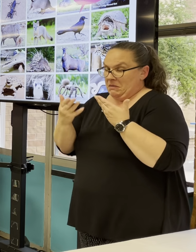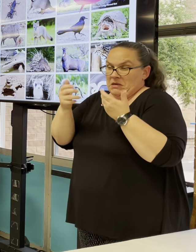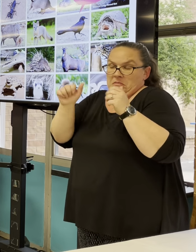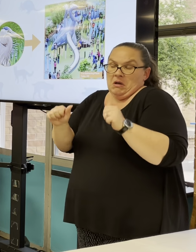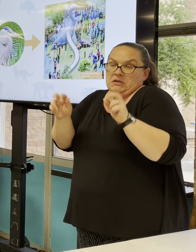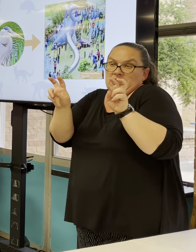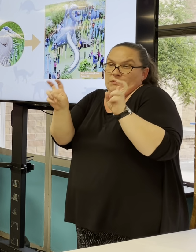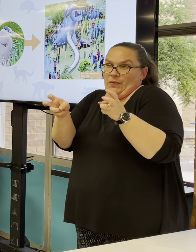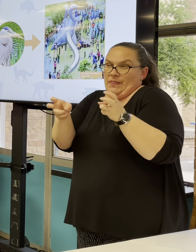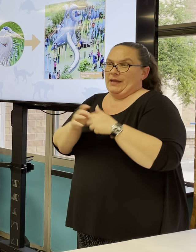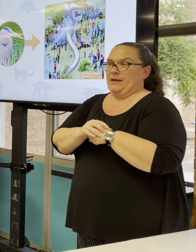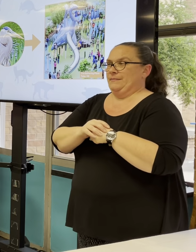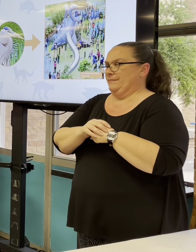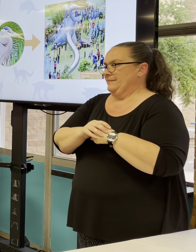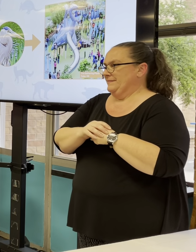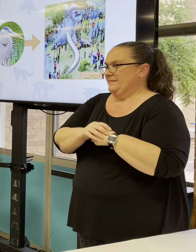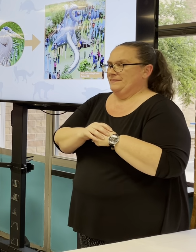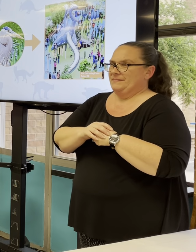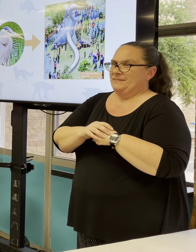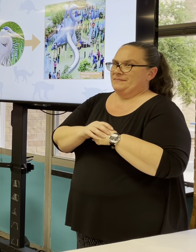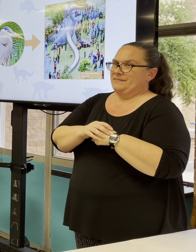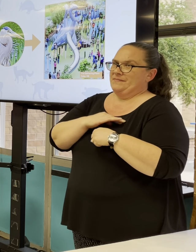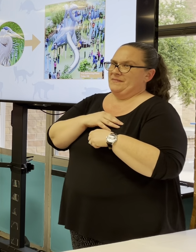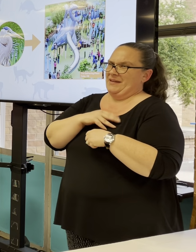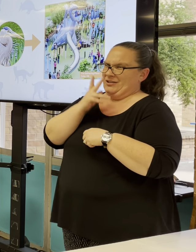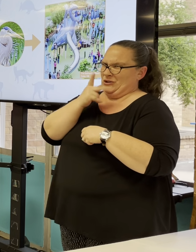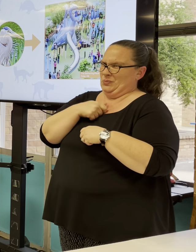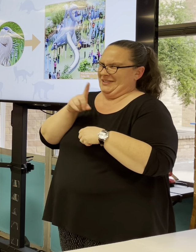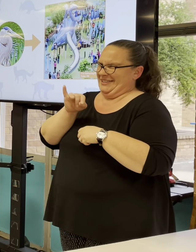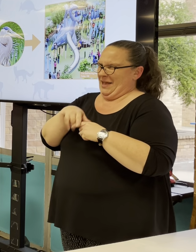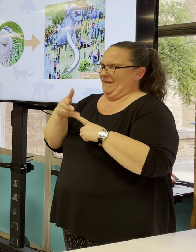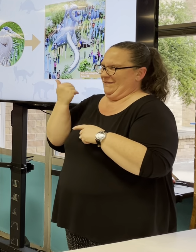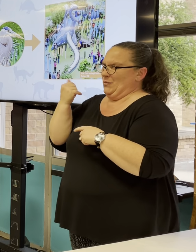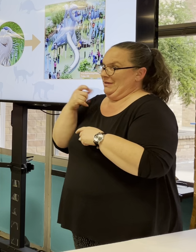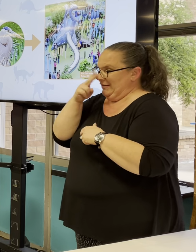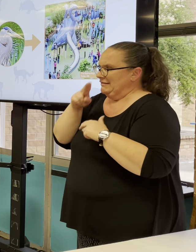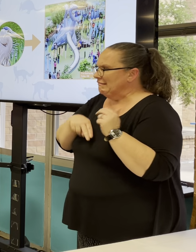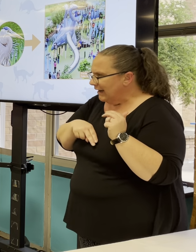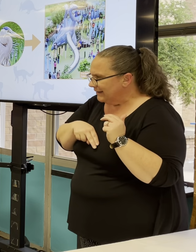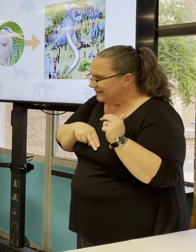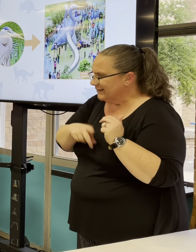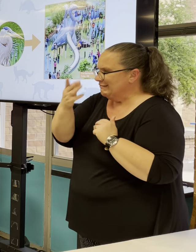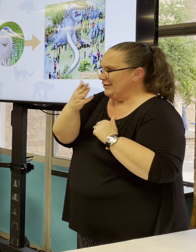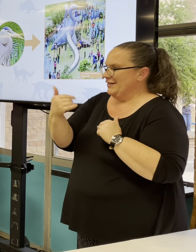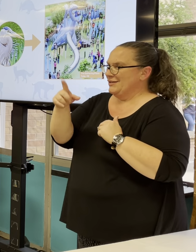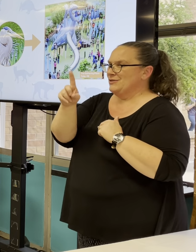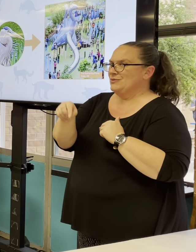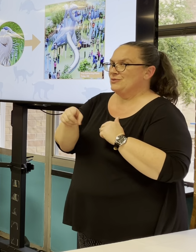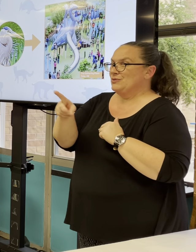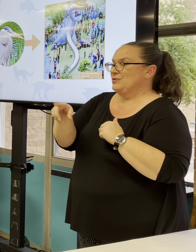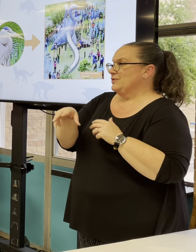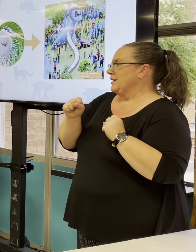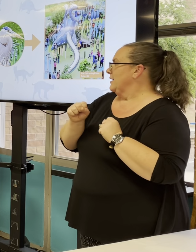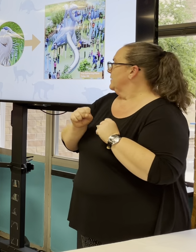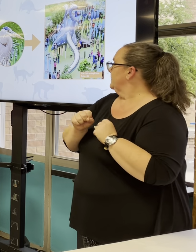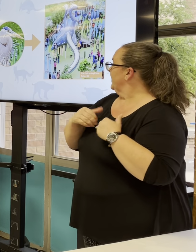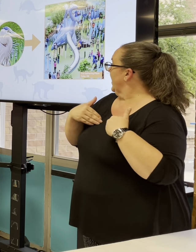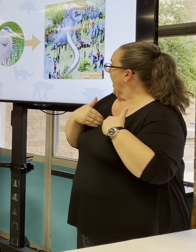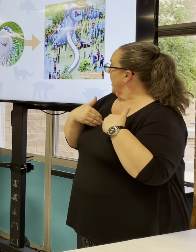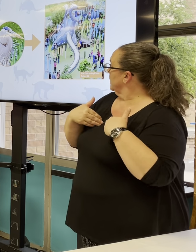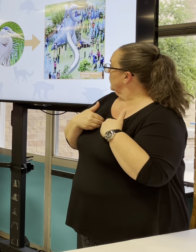theme. Now I'm cheating a little bit because we've done this before, and it's a lot of fun. One of the things you do is you take an